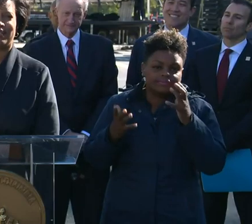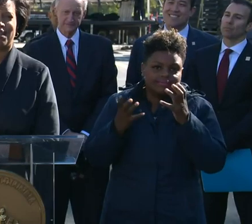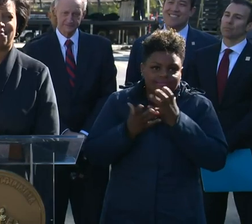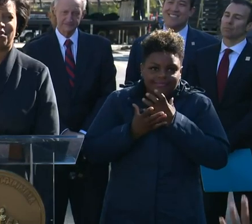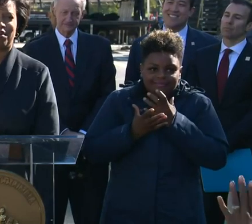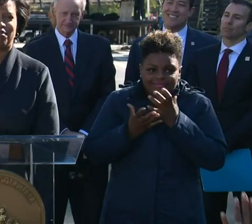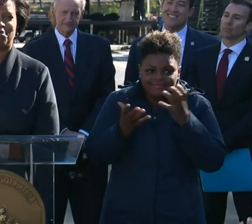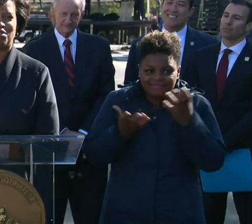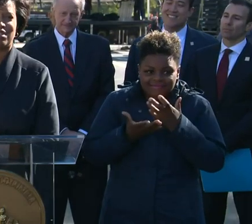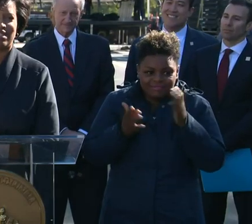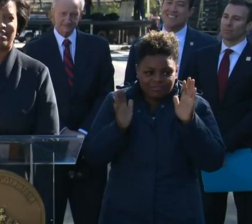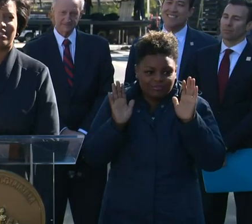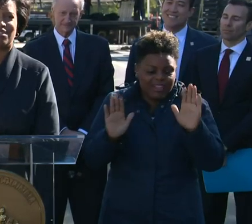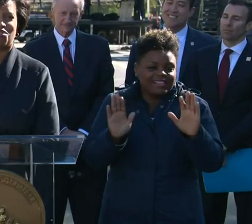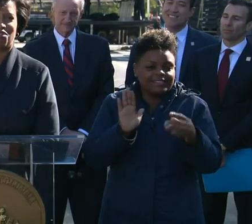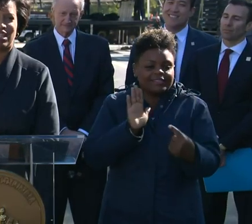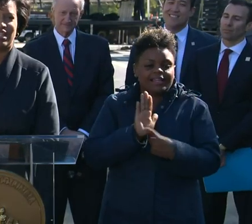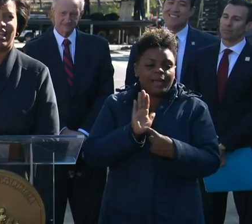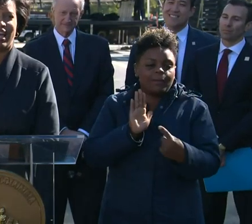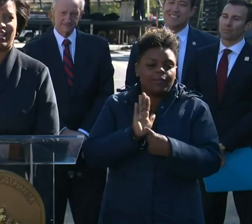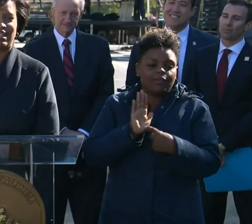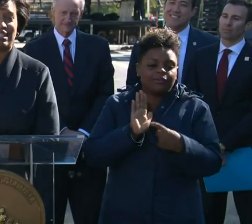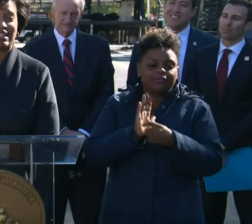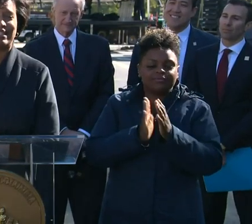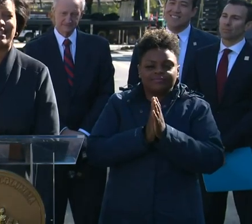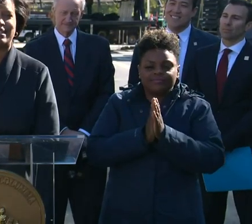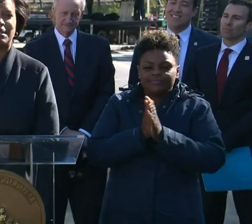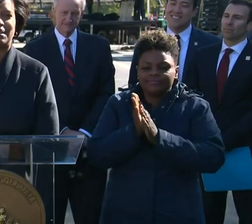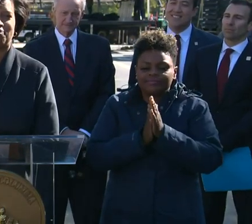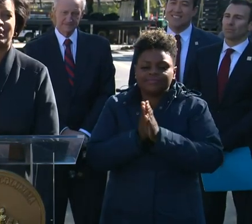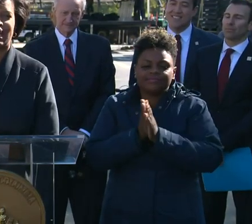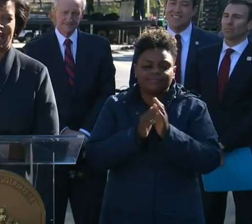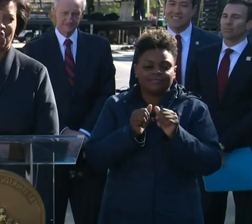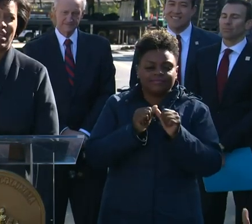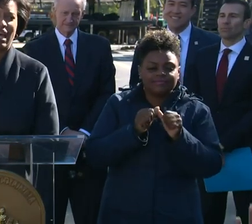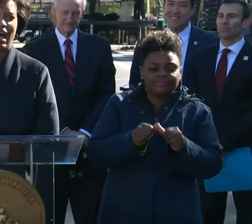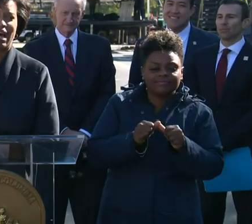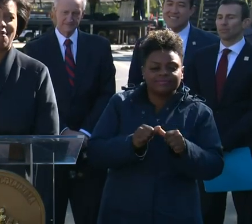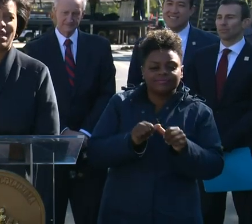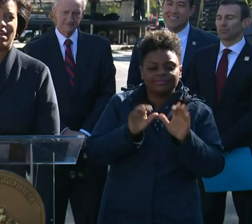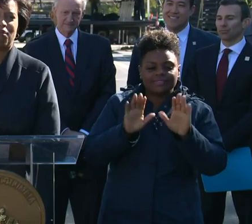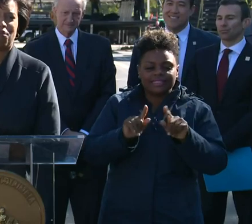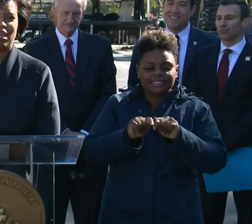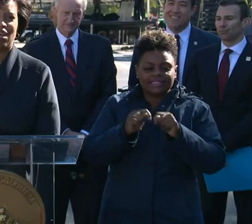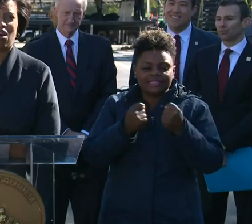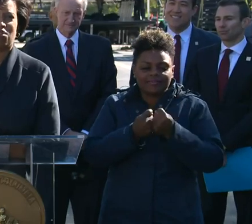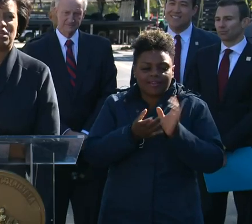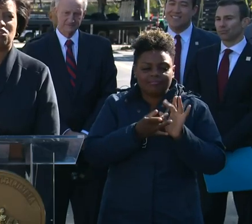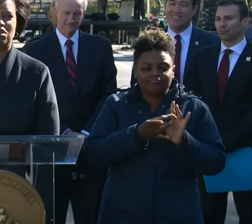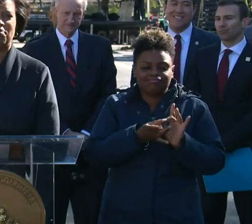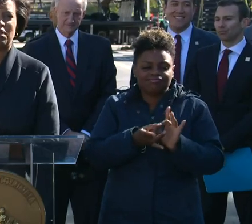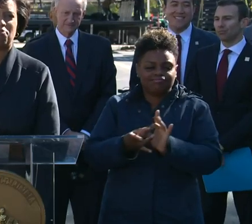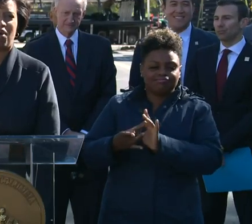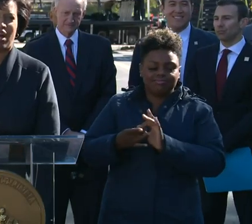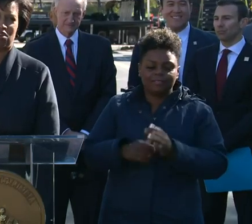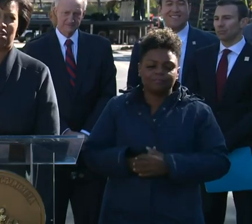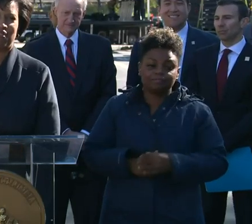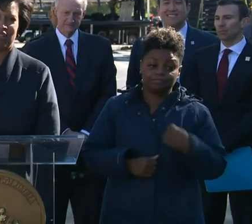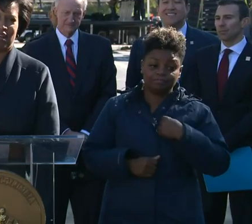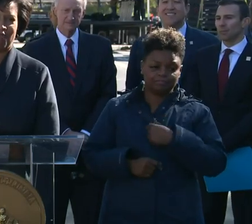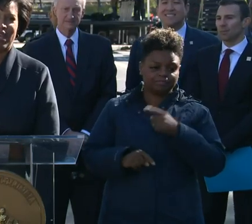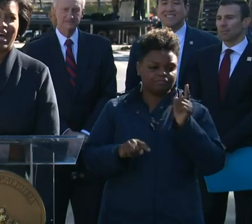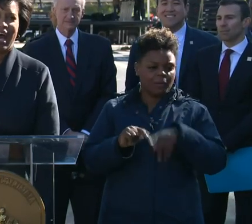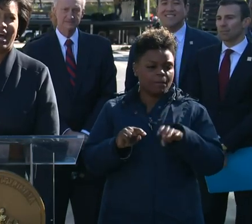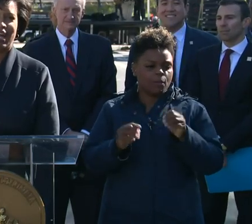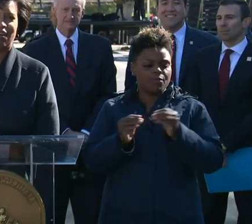great example of persistence, grit, excellence, and team play, and we couldn't be prouder